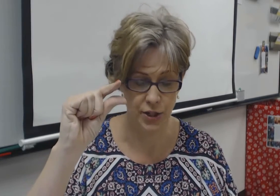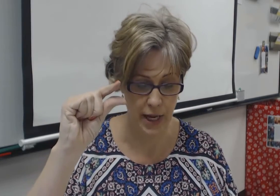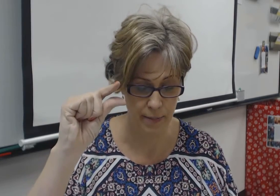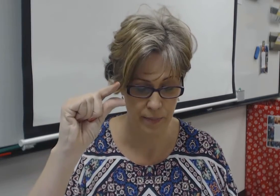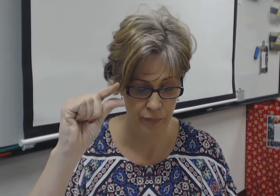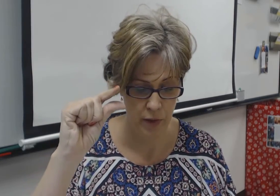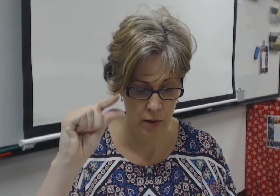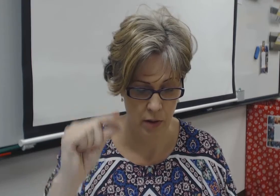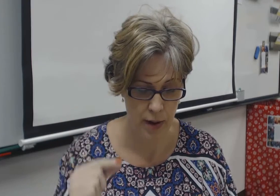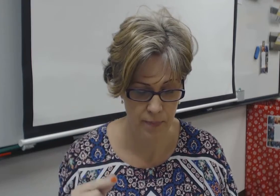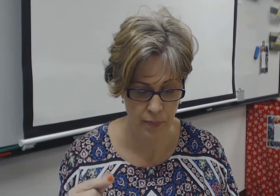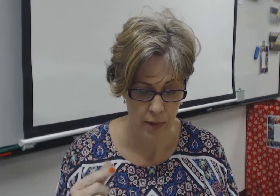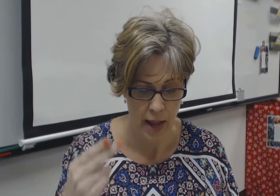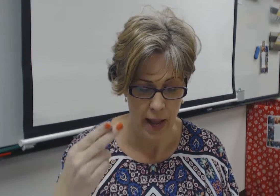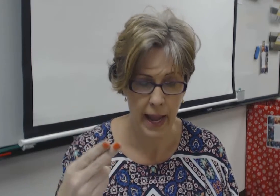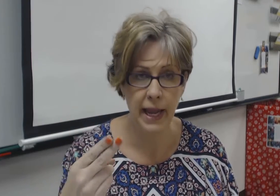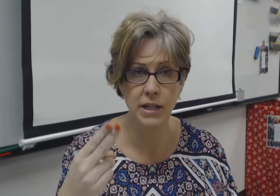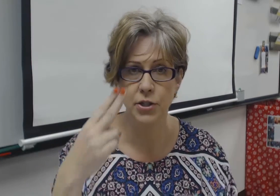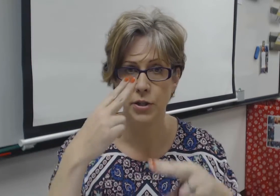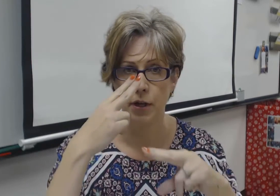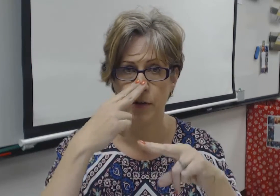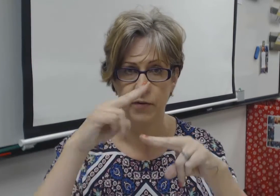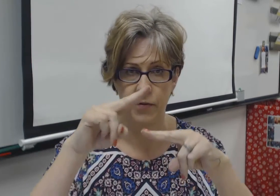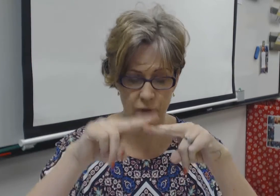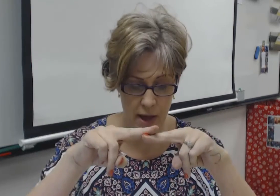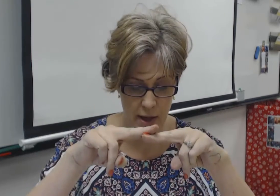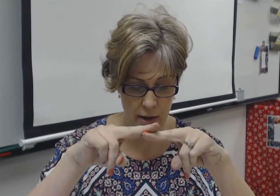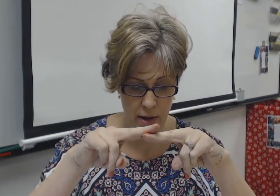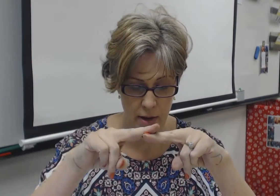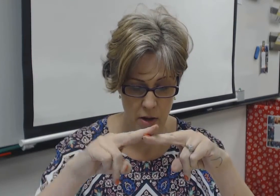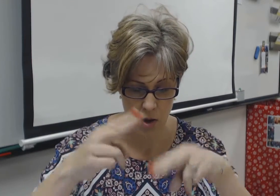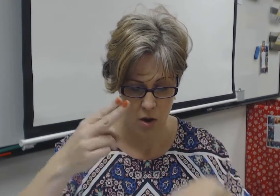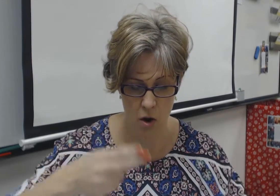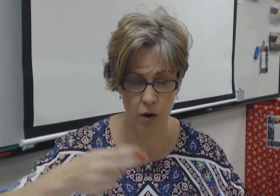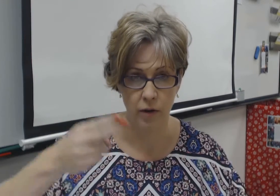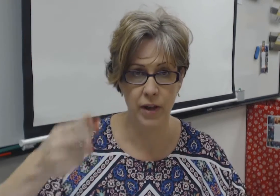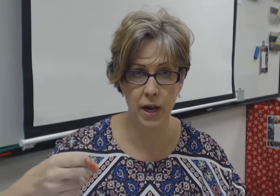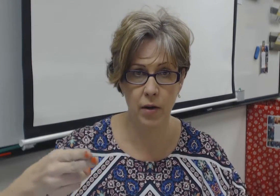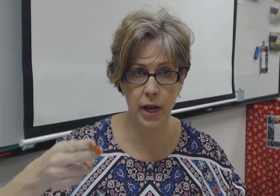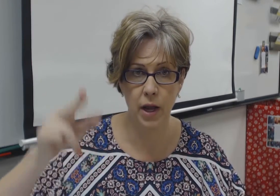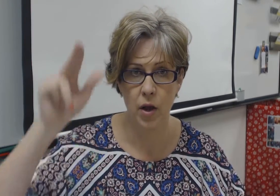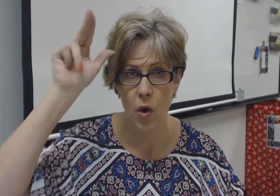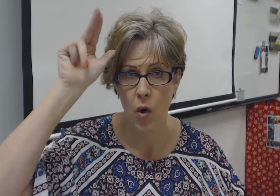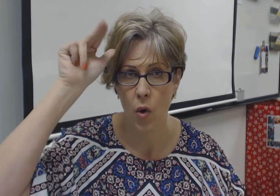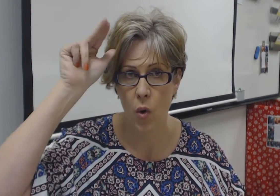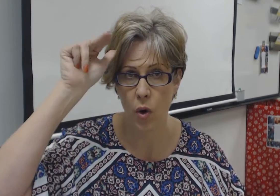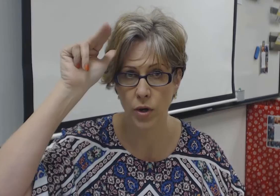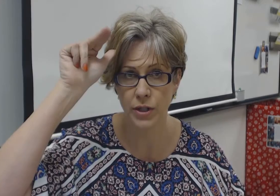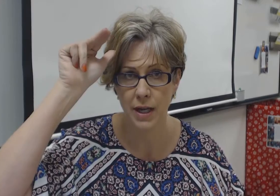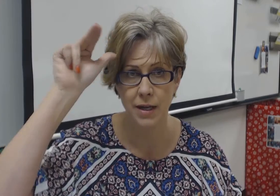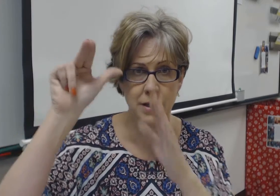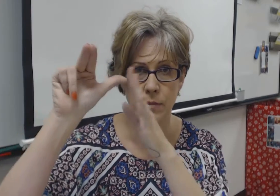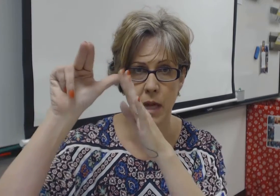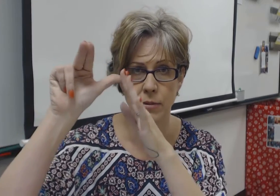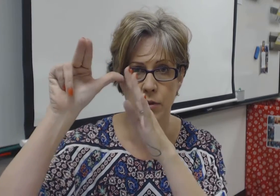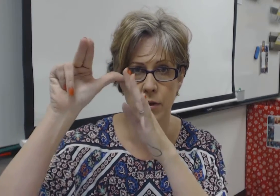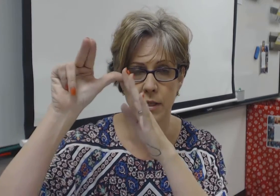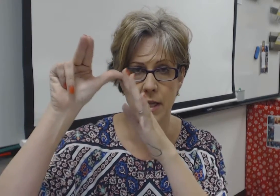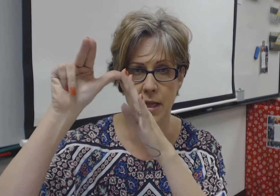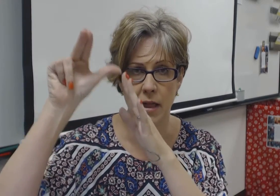shape. Okay. H, fun, hard of hearing, horse. Sometimes you'll see that